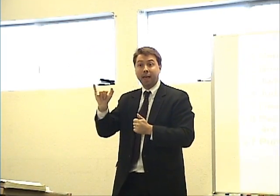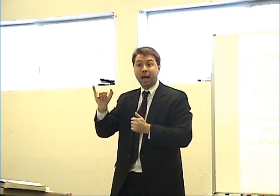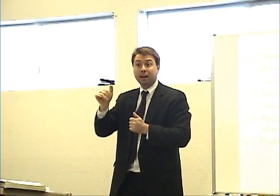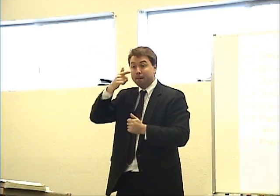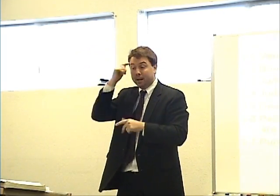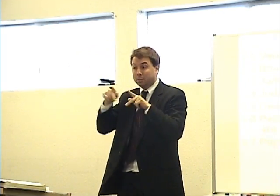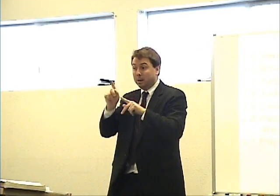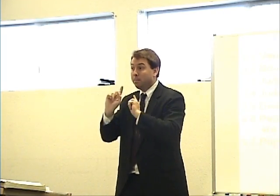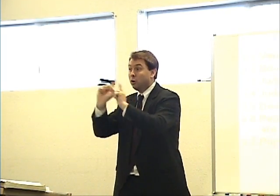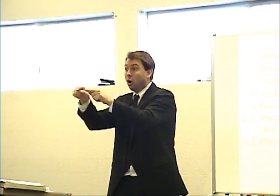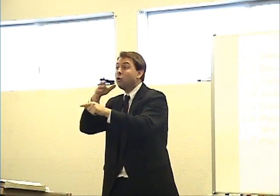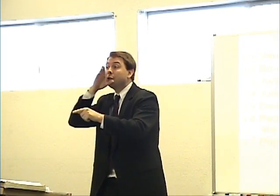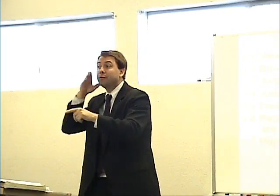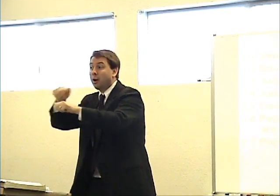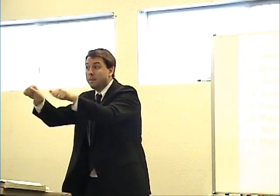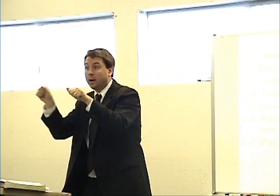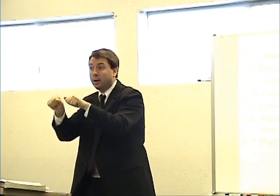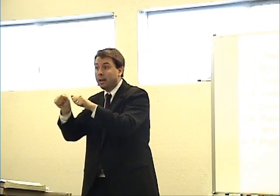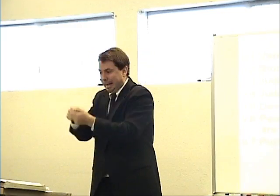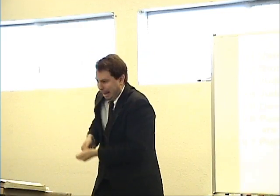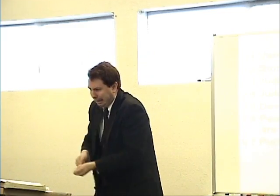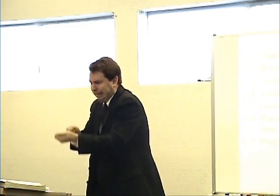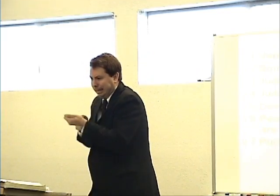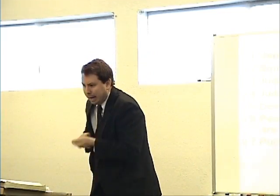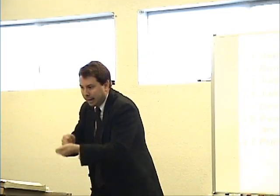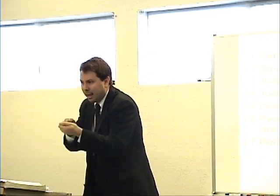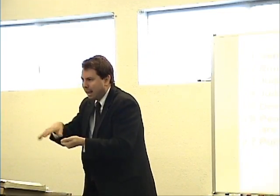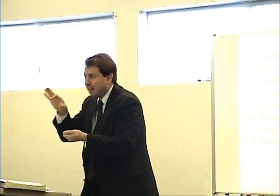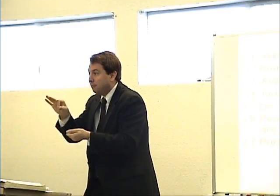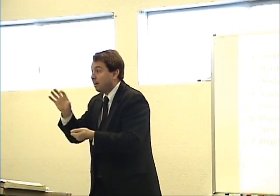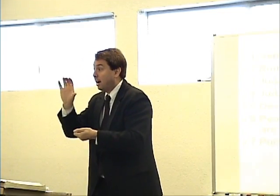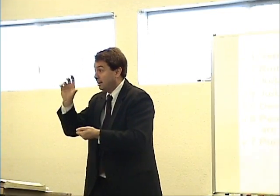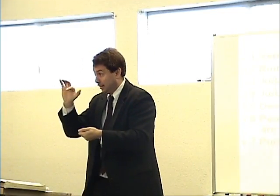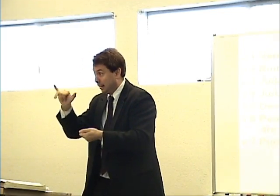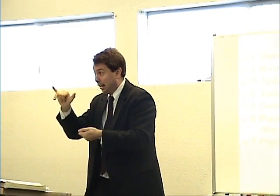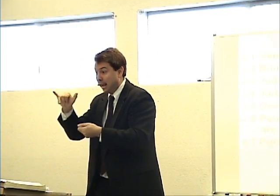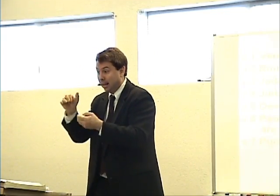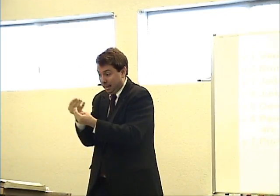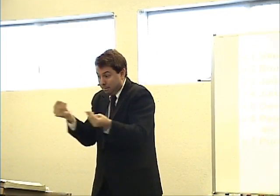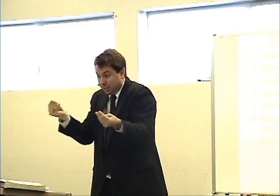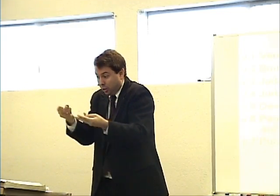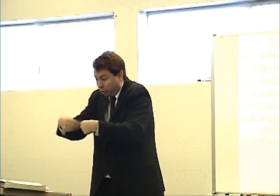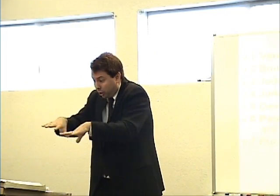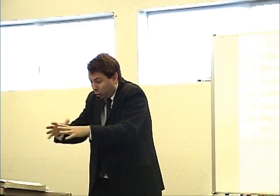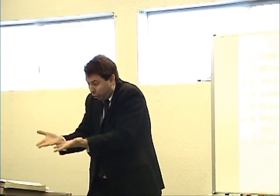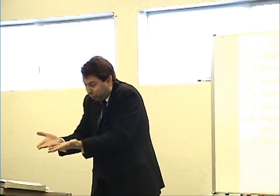that because people go to the farm area and they dig and they find the clay, the material, the earth.